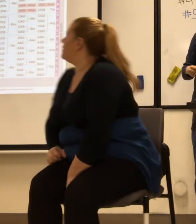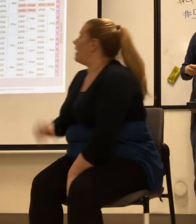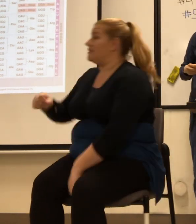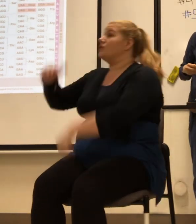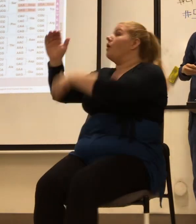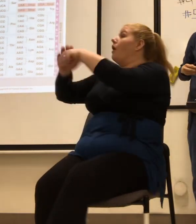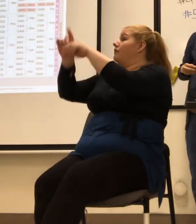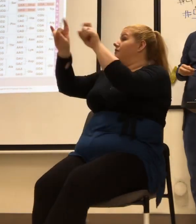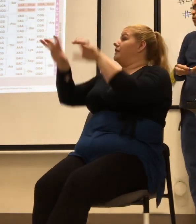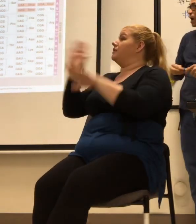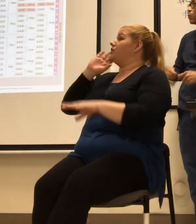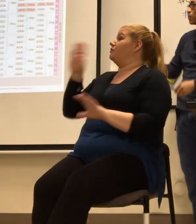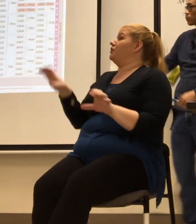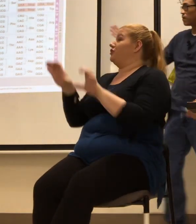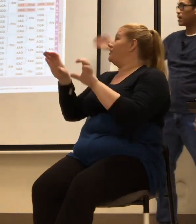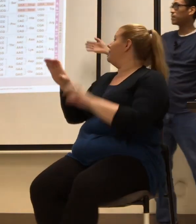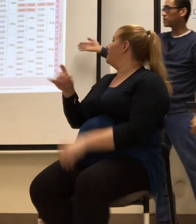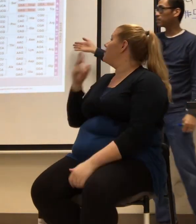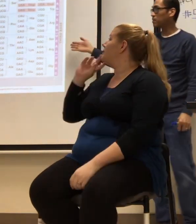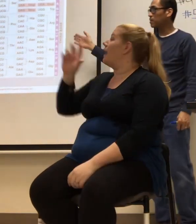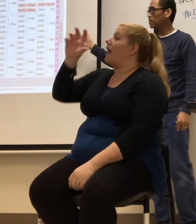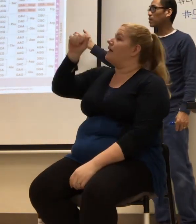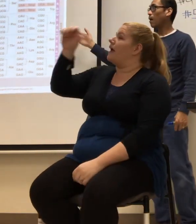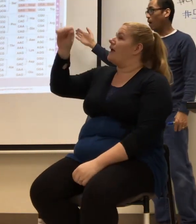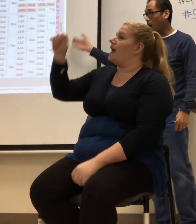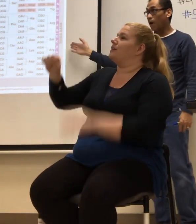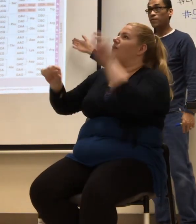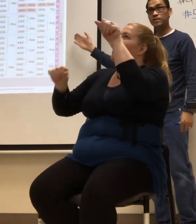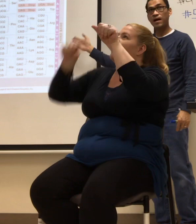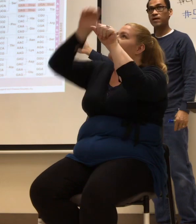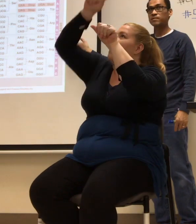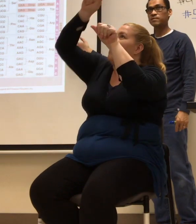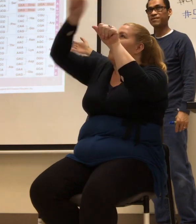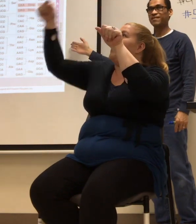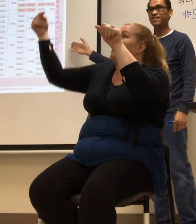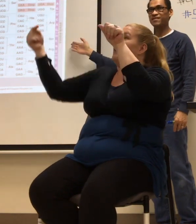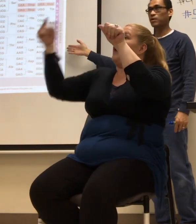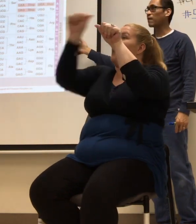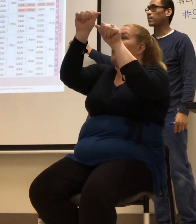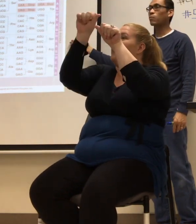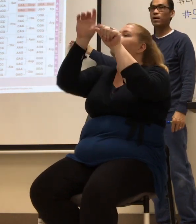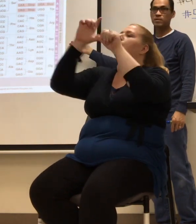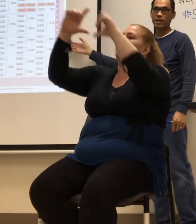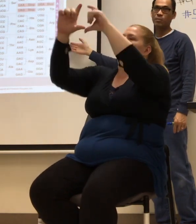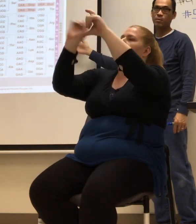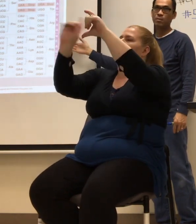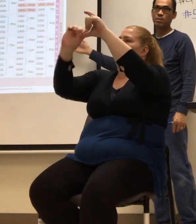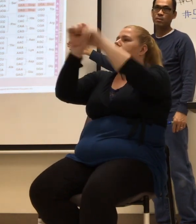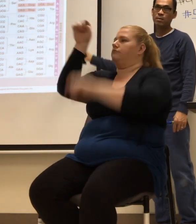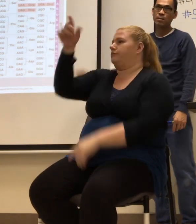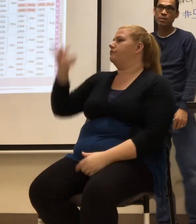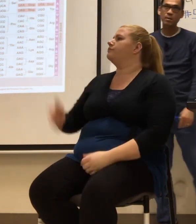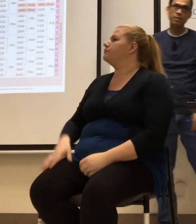test. Lucky for you, I will provide this on the test. So you don't have to memorize the